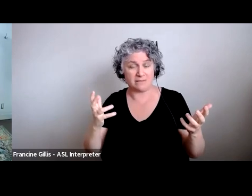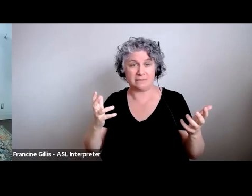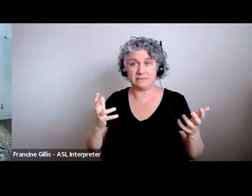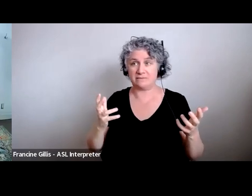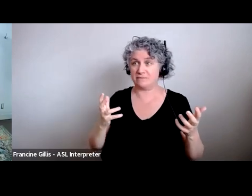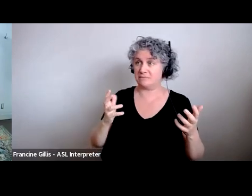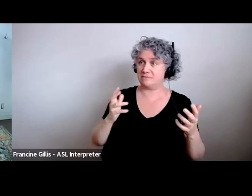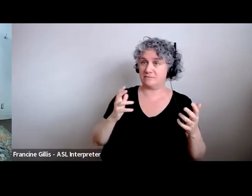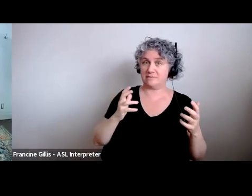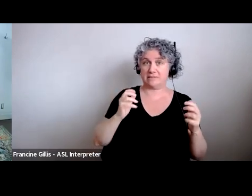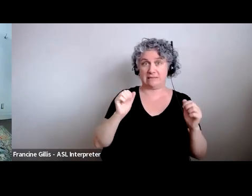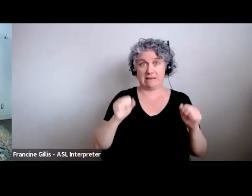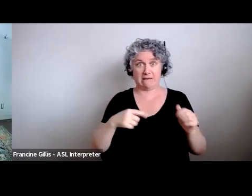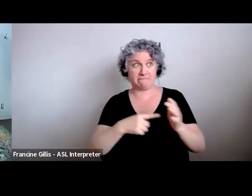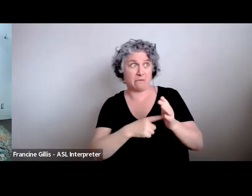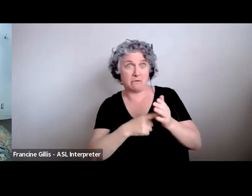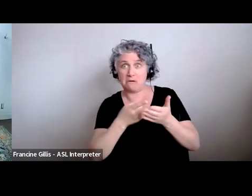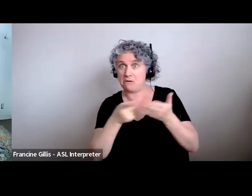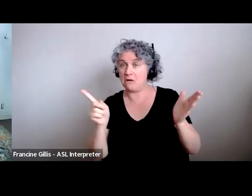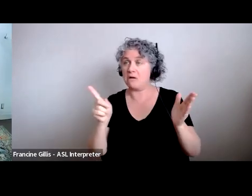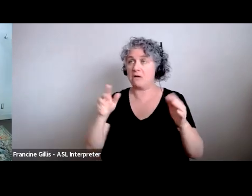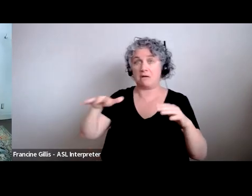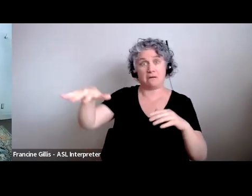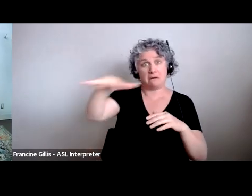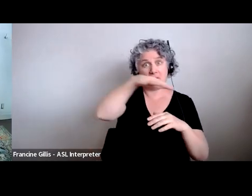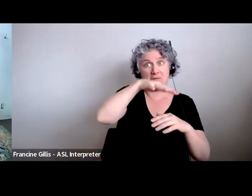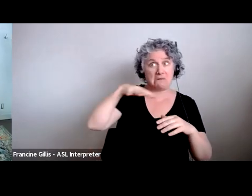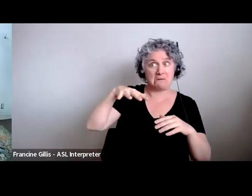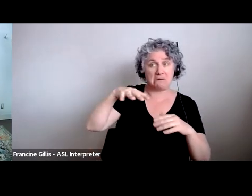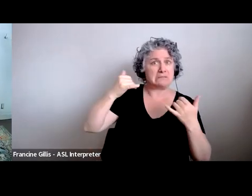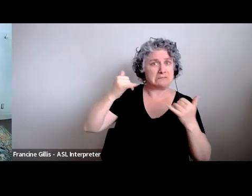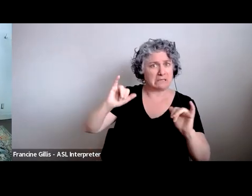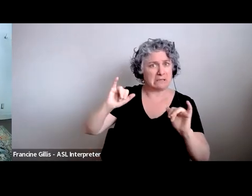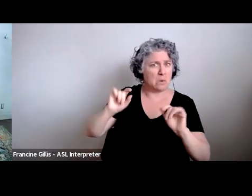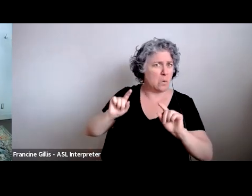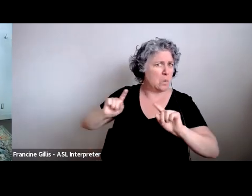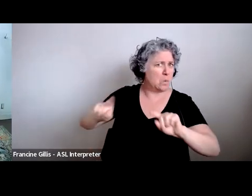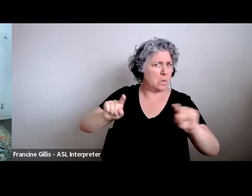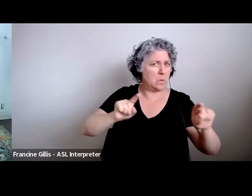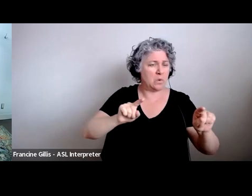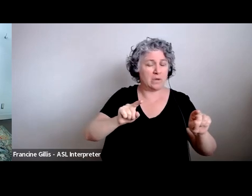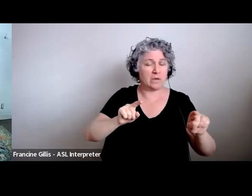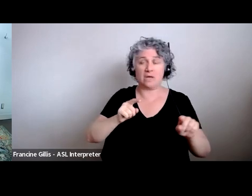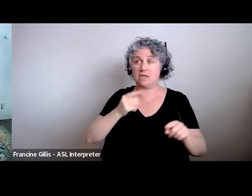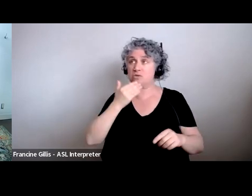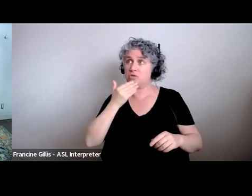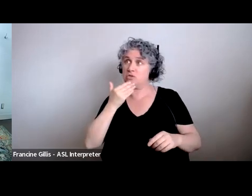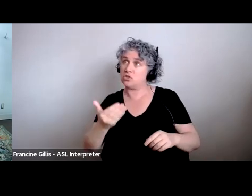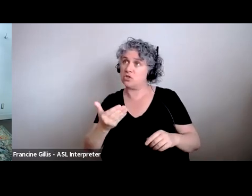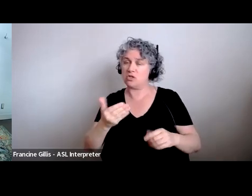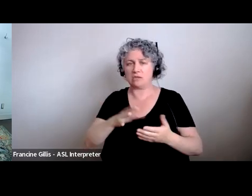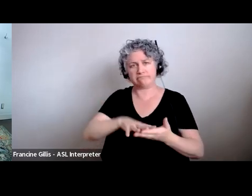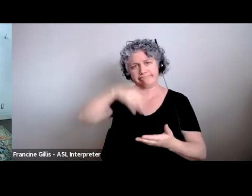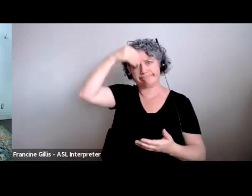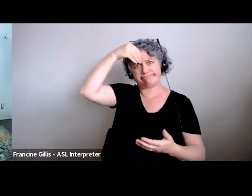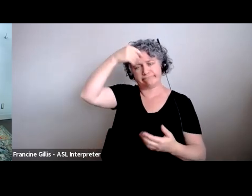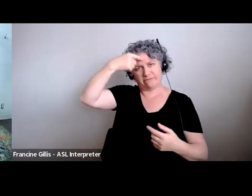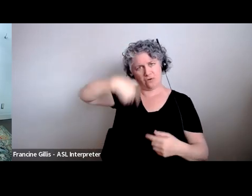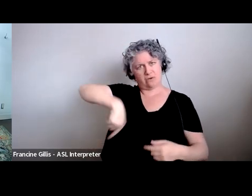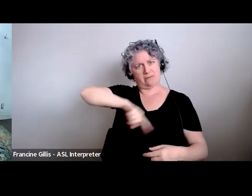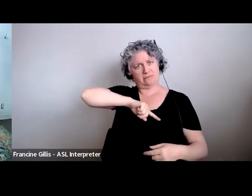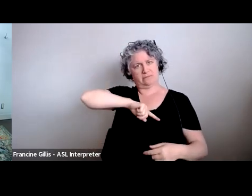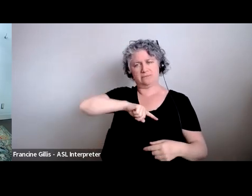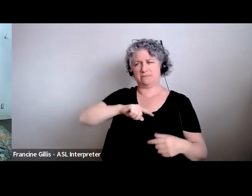discretionary economy are doing okay. And I think it's a really good lesson for the theaters to say, how do we